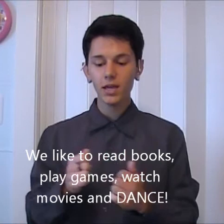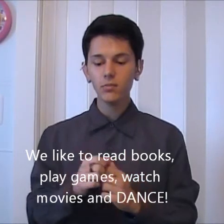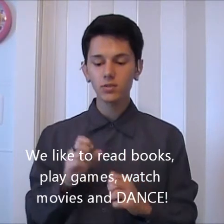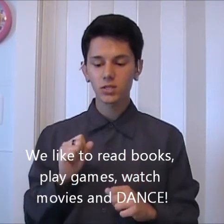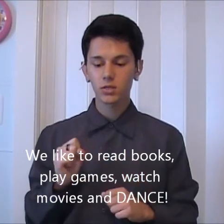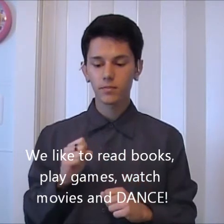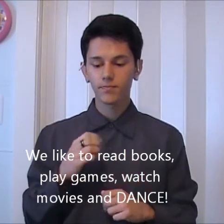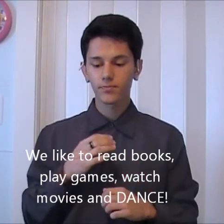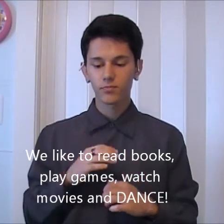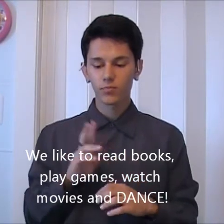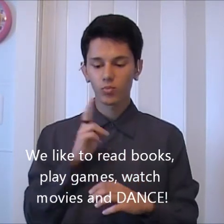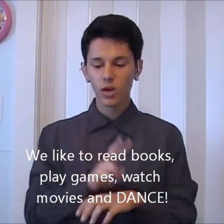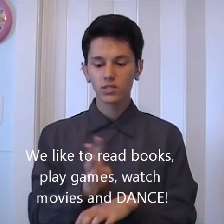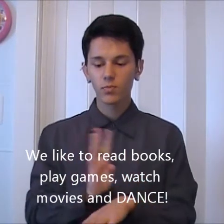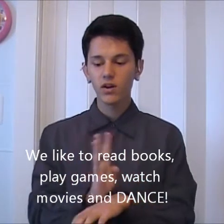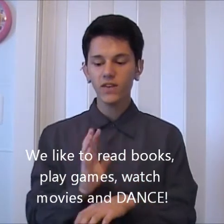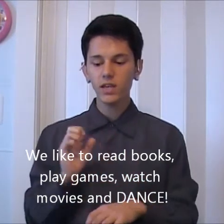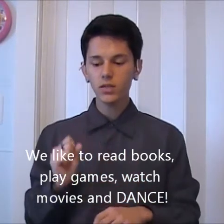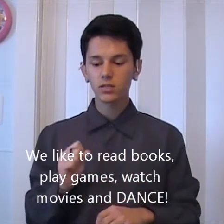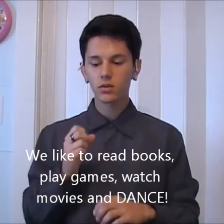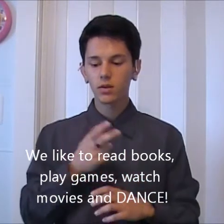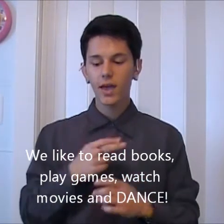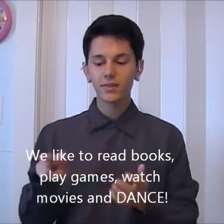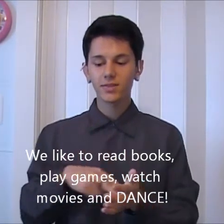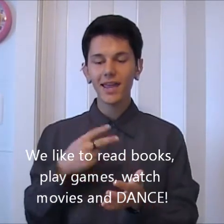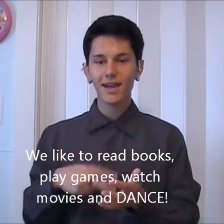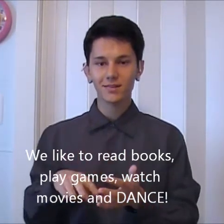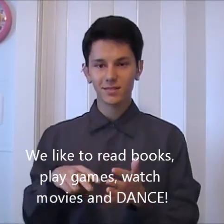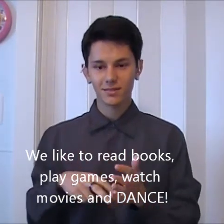games, watch movies, and dance.